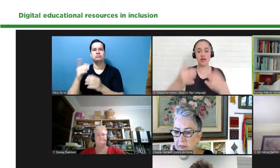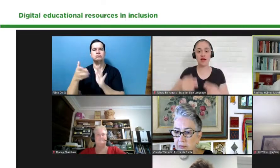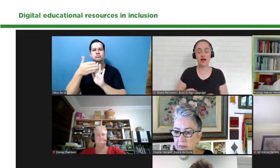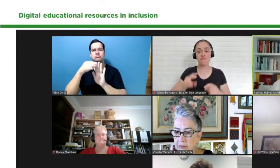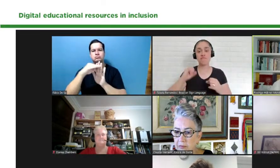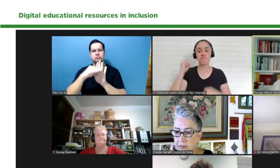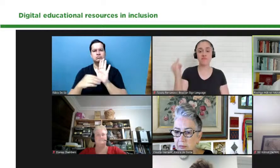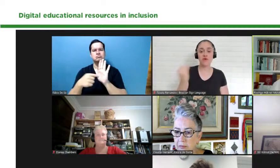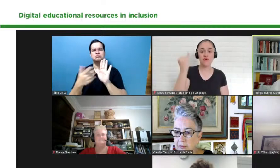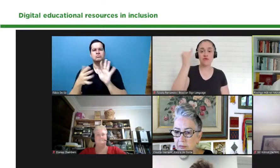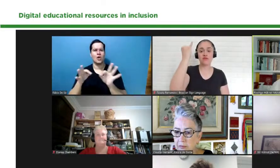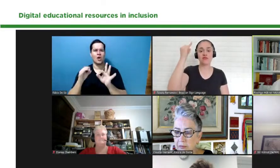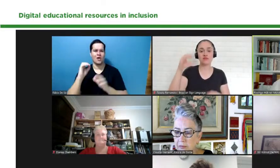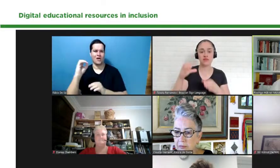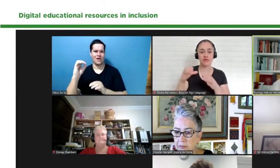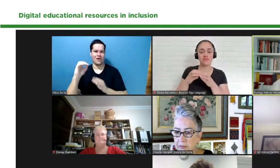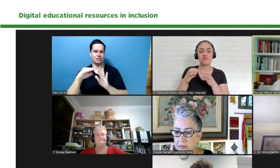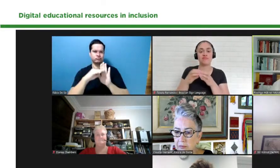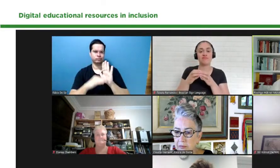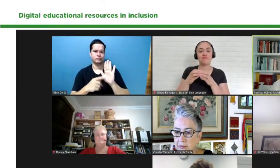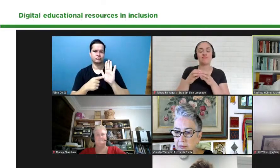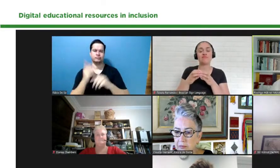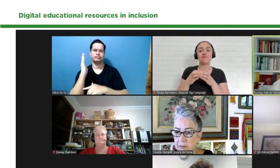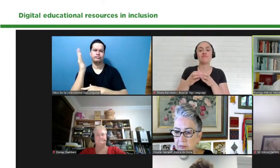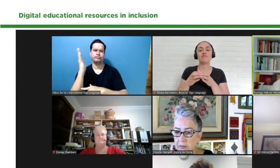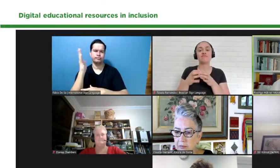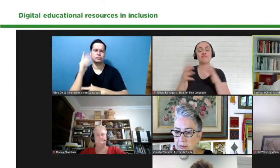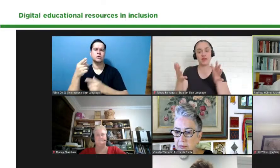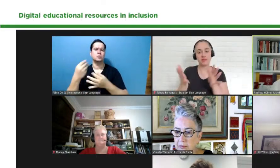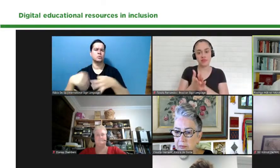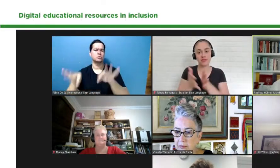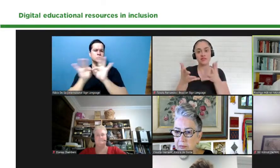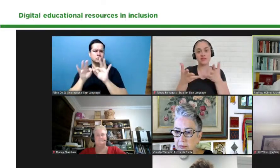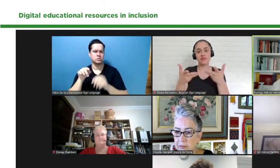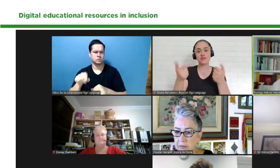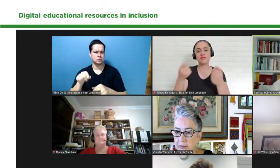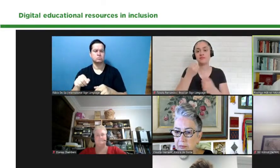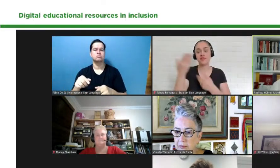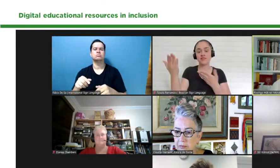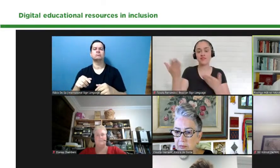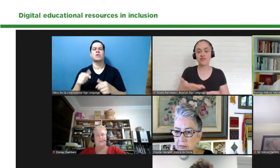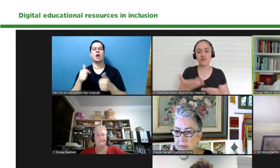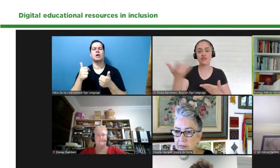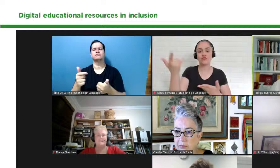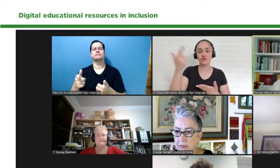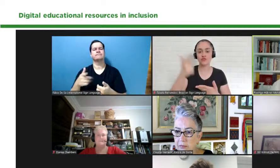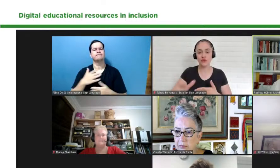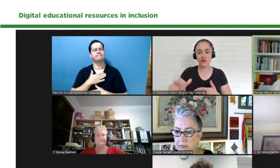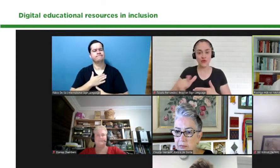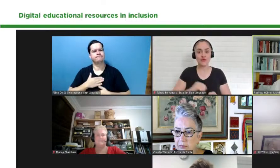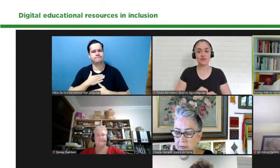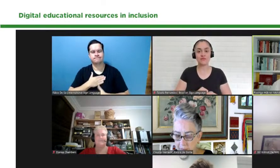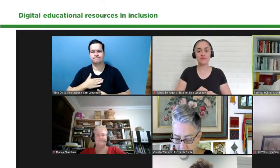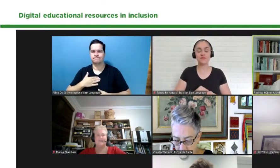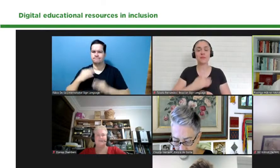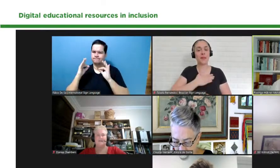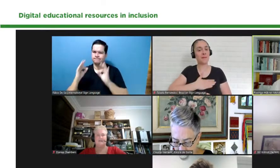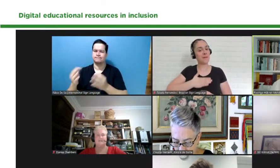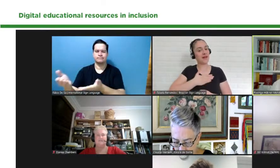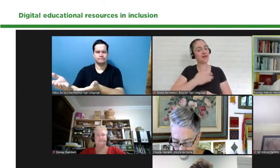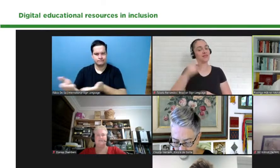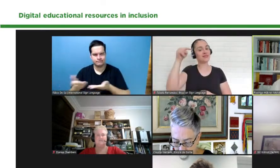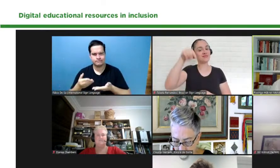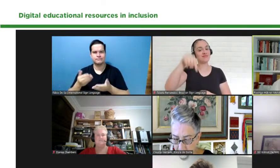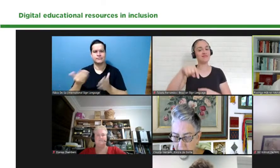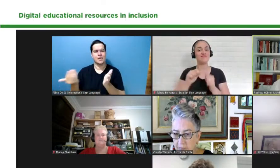community, that will be great. So welcome again, and a pleasure to have you with